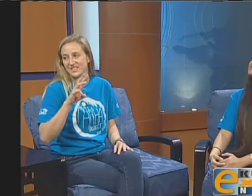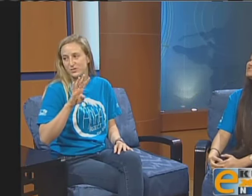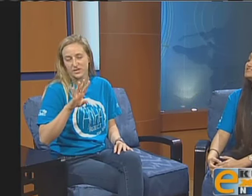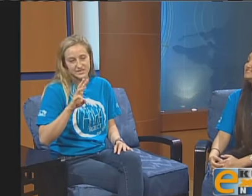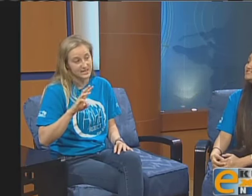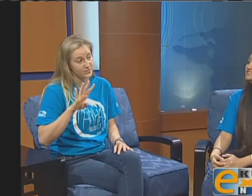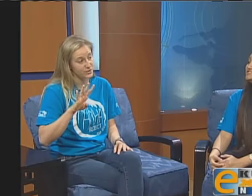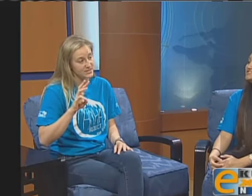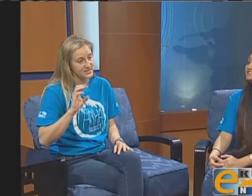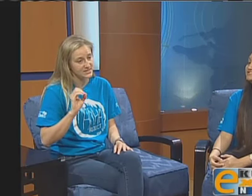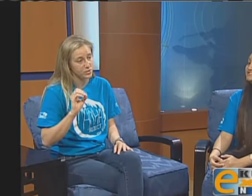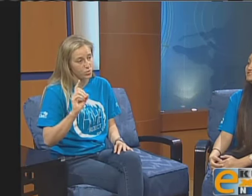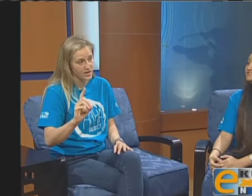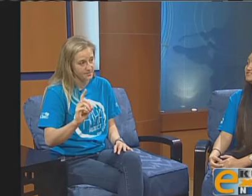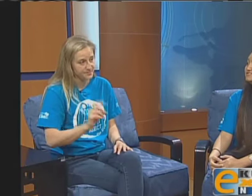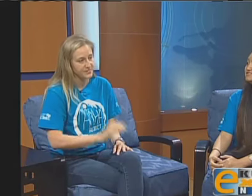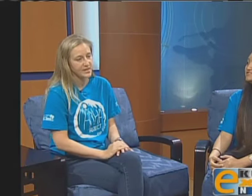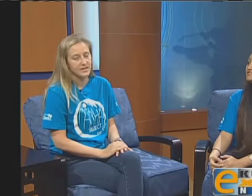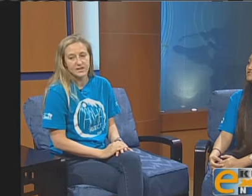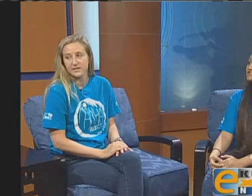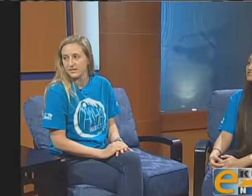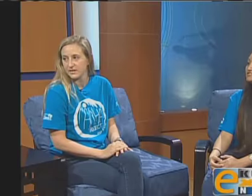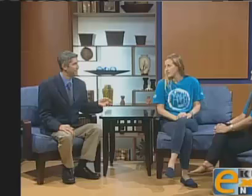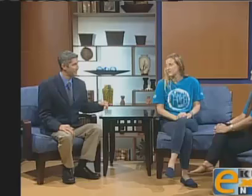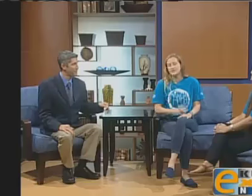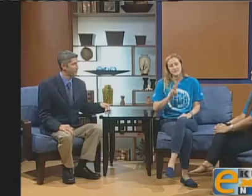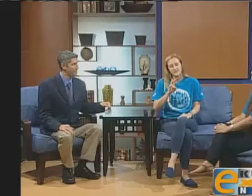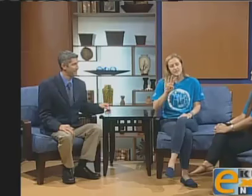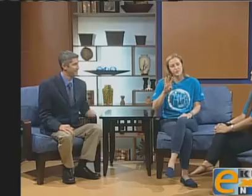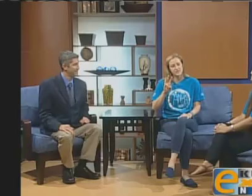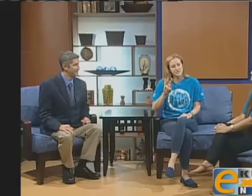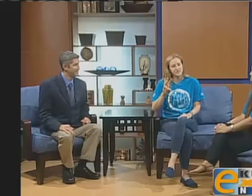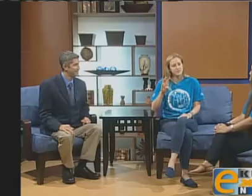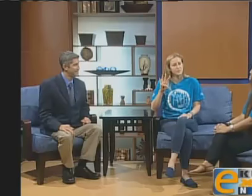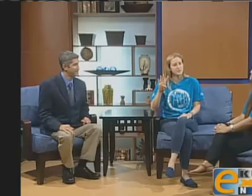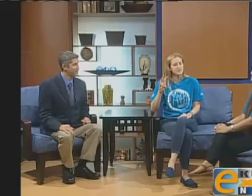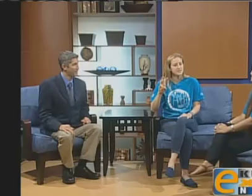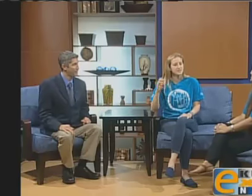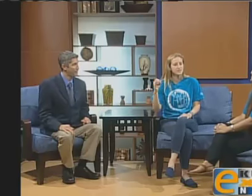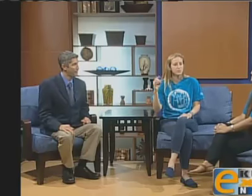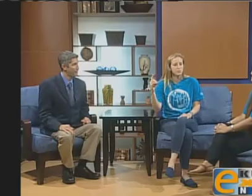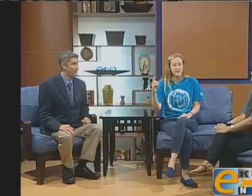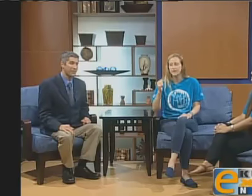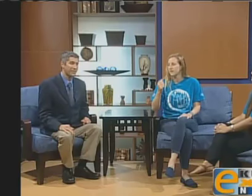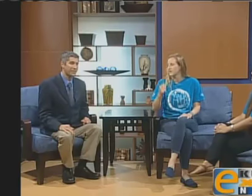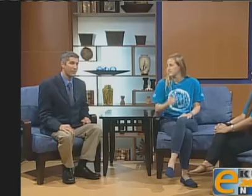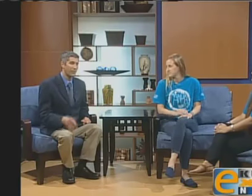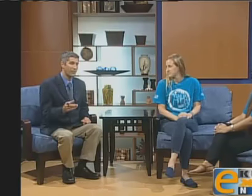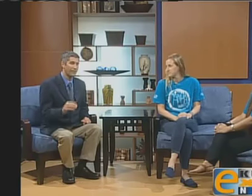646-4601. Okay, the number once again, 646-4601. We'll have the